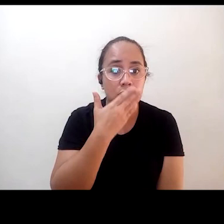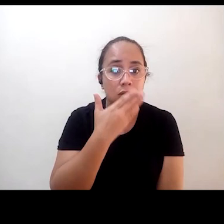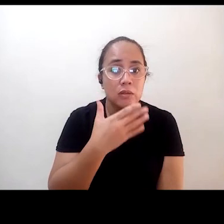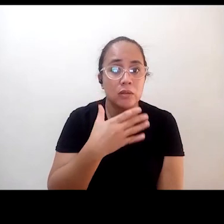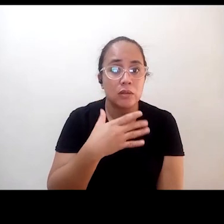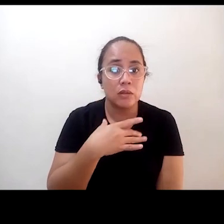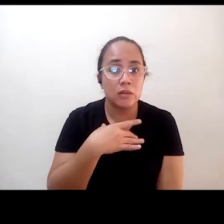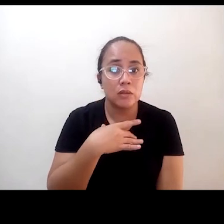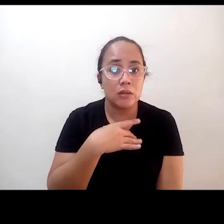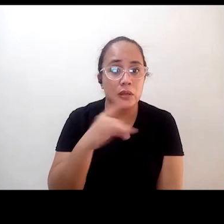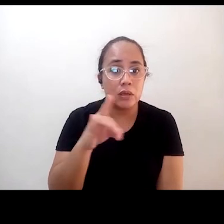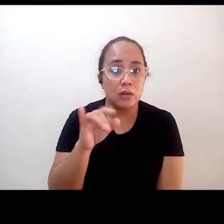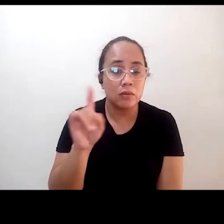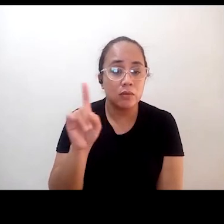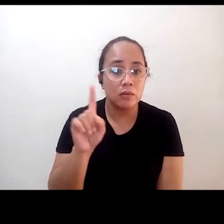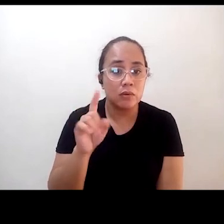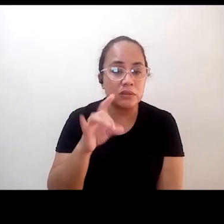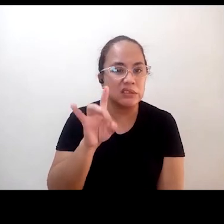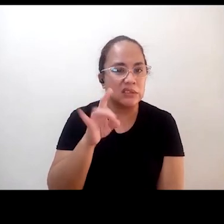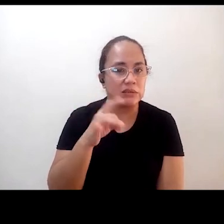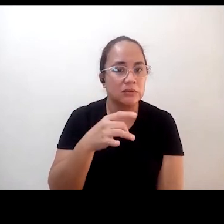Right?